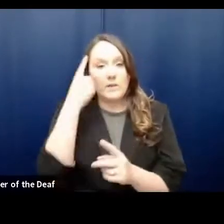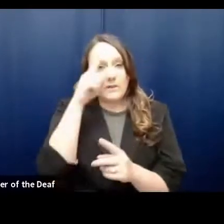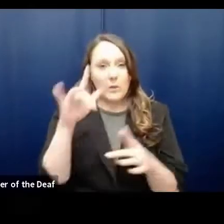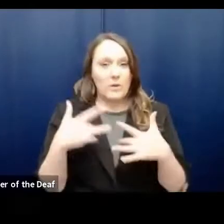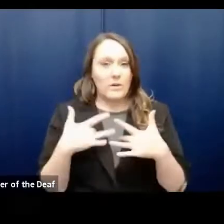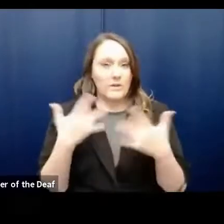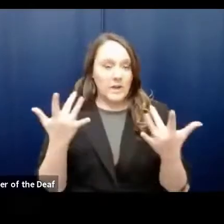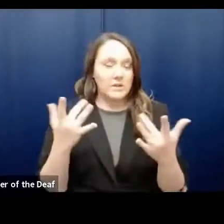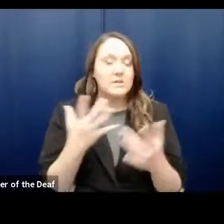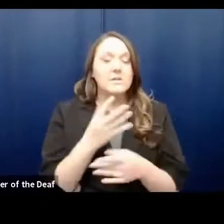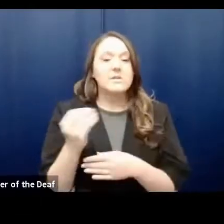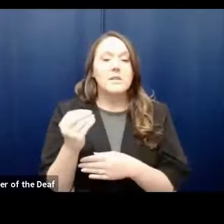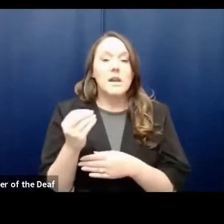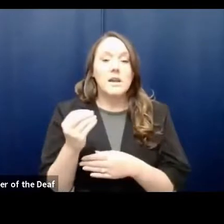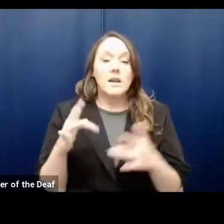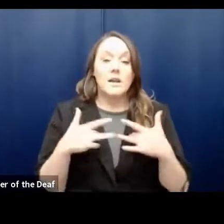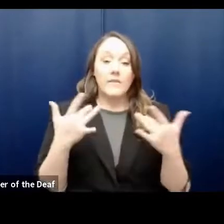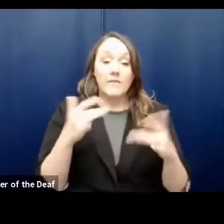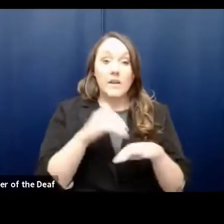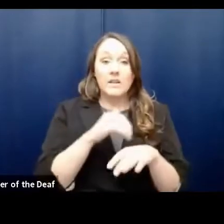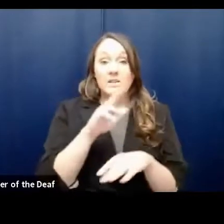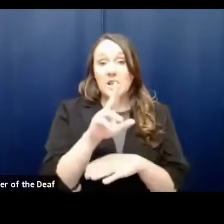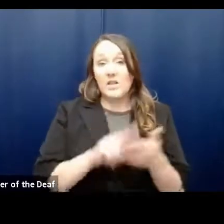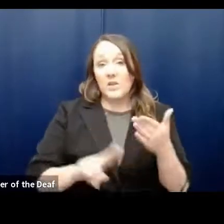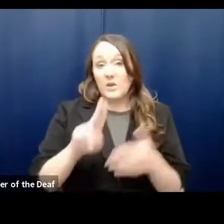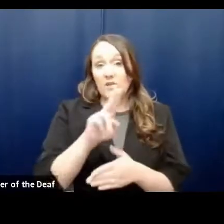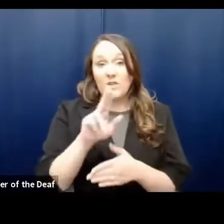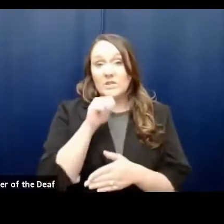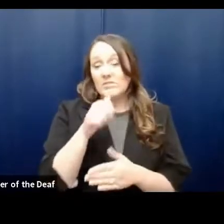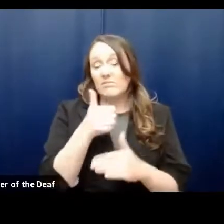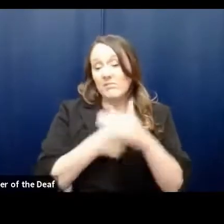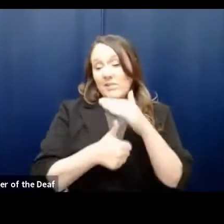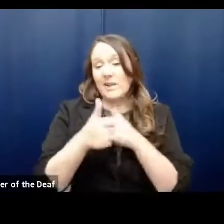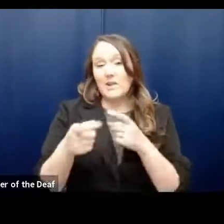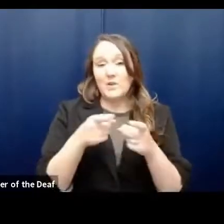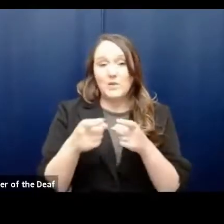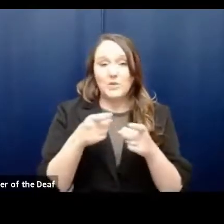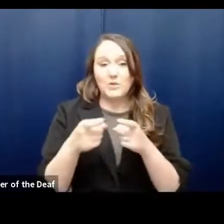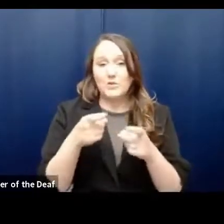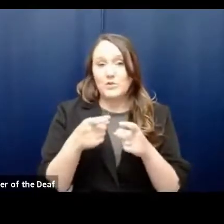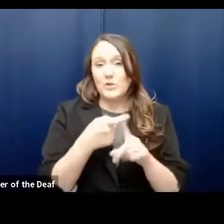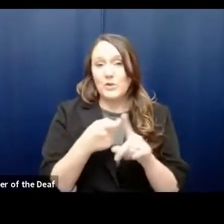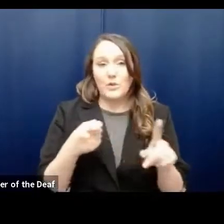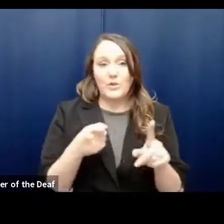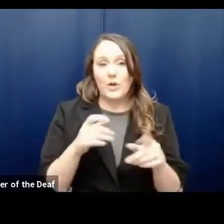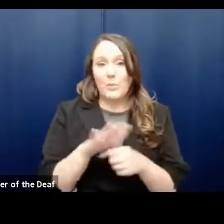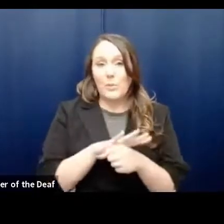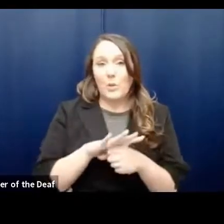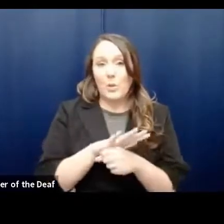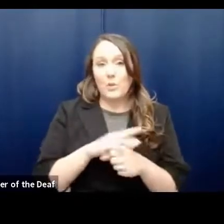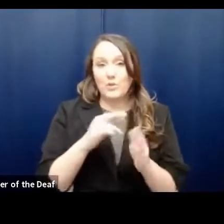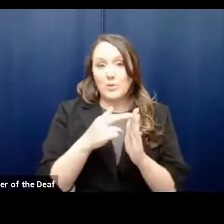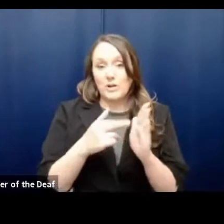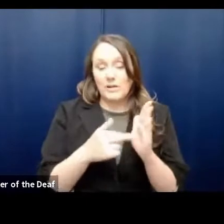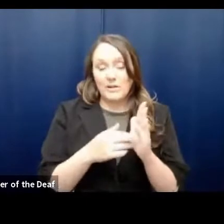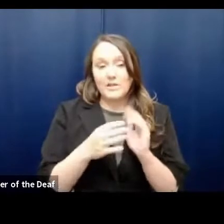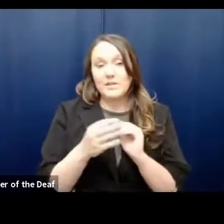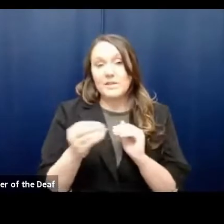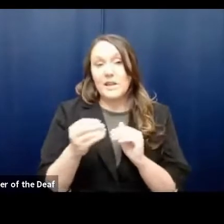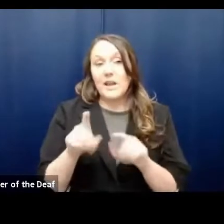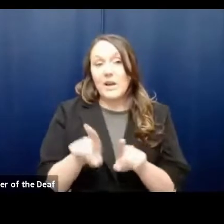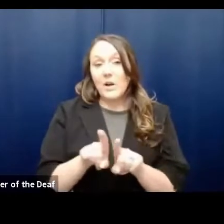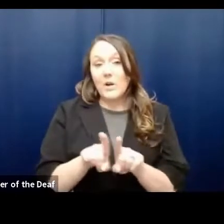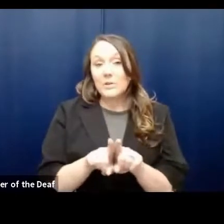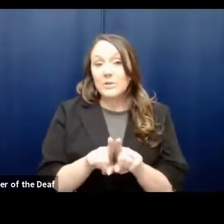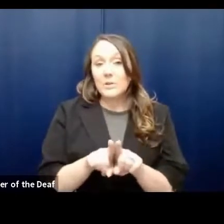and events at the university are not under the control of our local regulations. And we